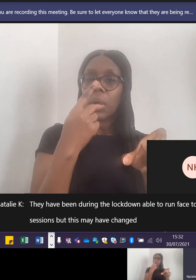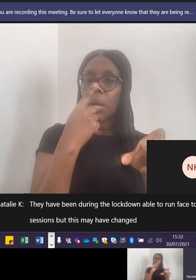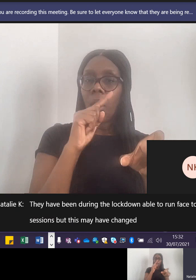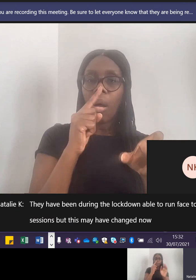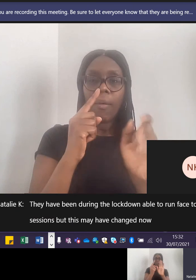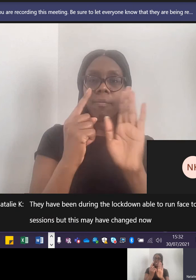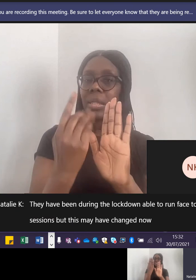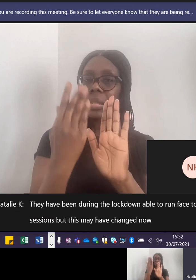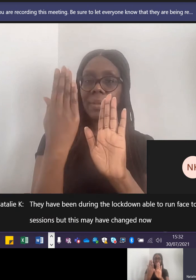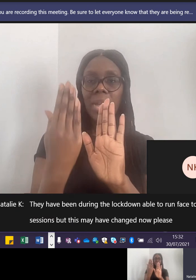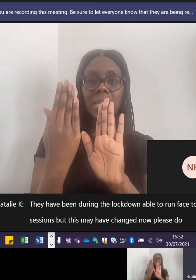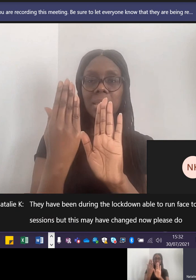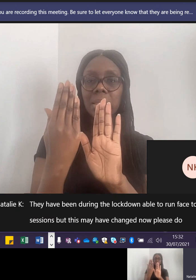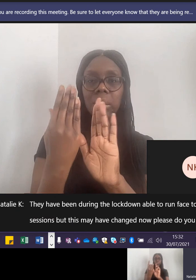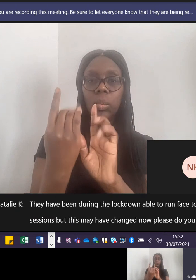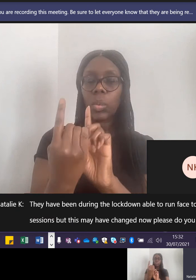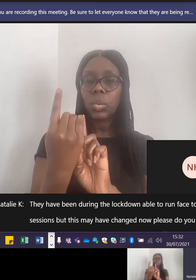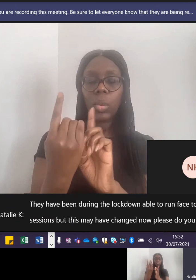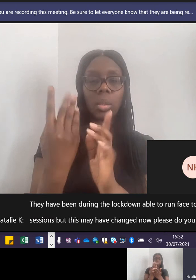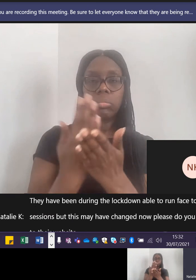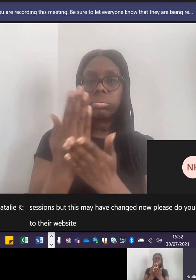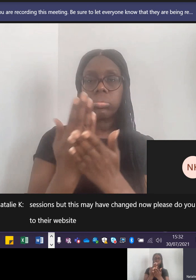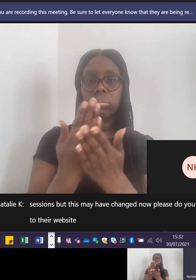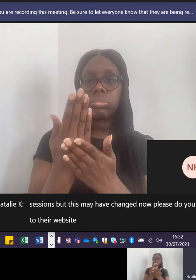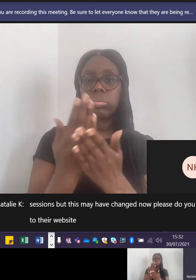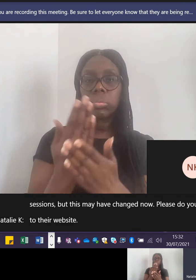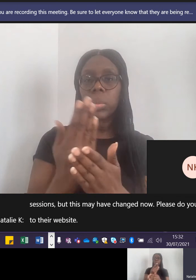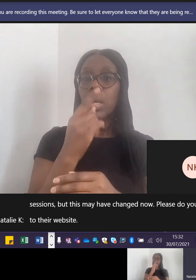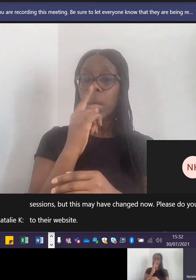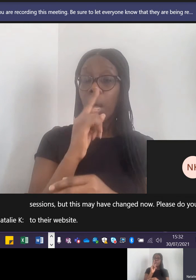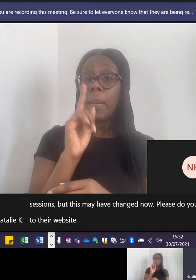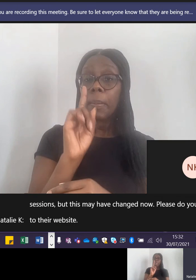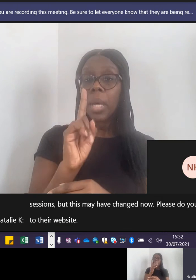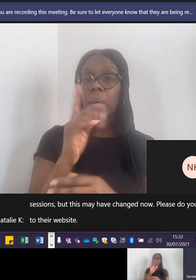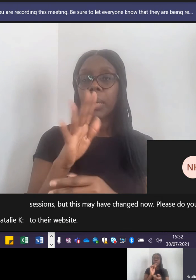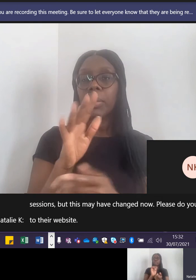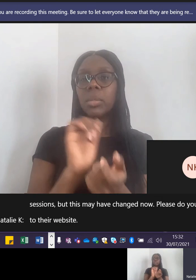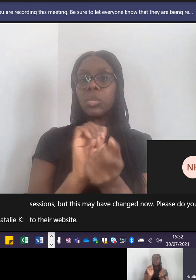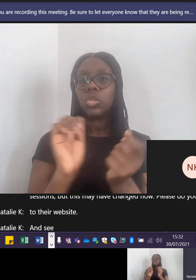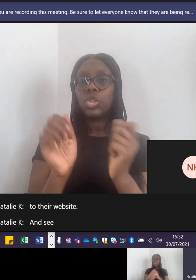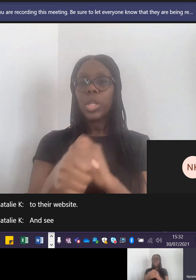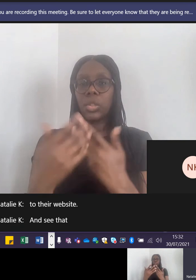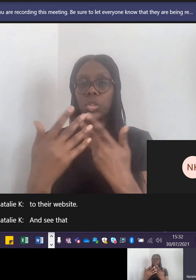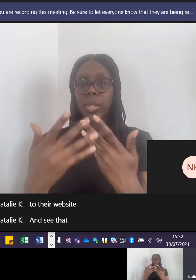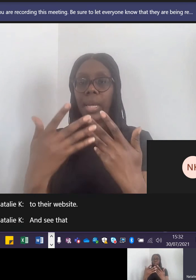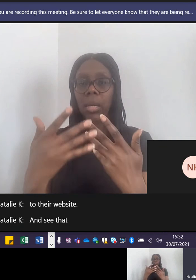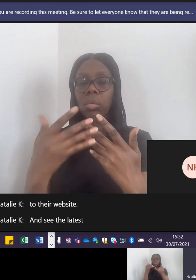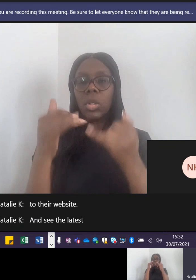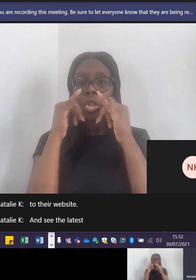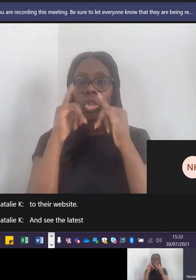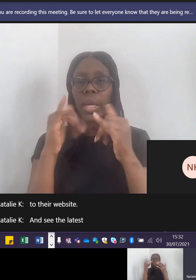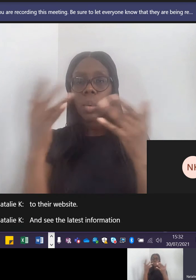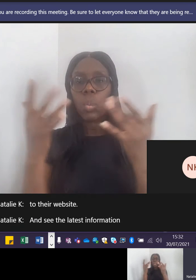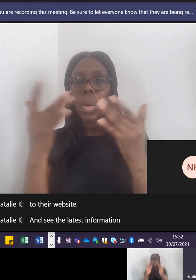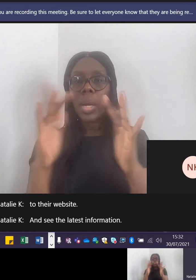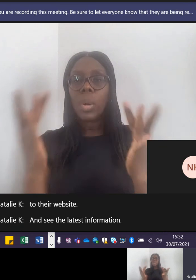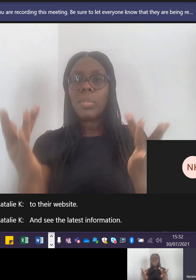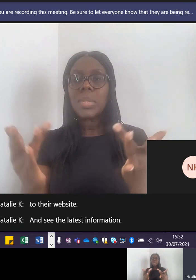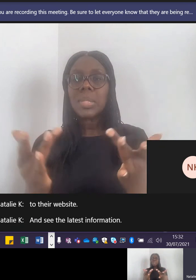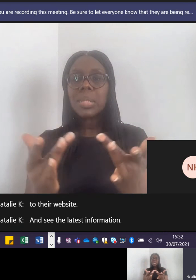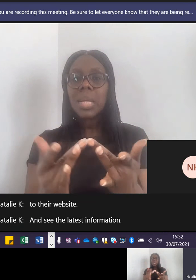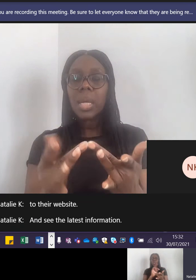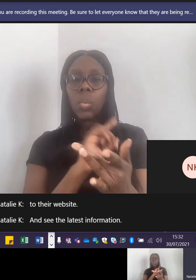now. Please do go to their website and see their latest information